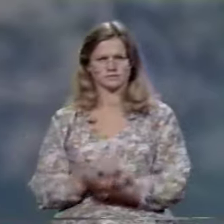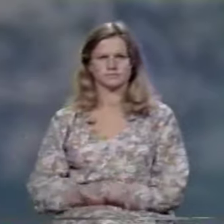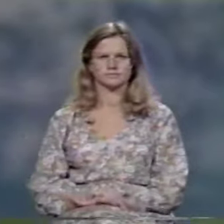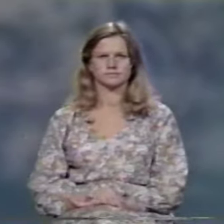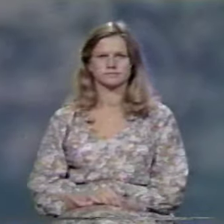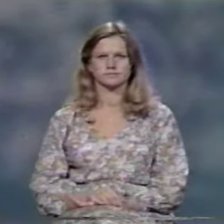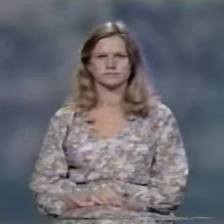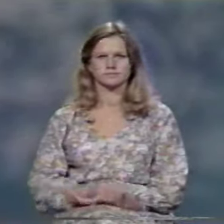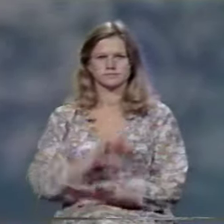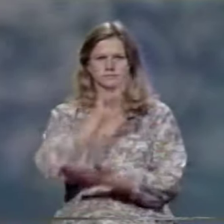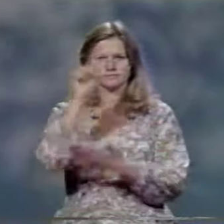An hour.